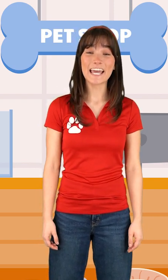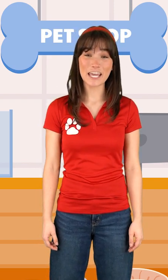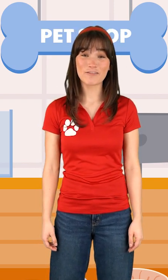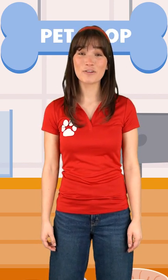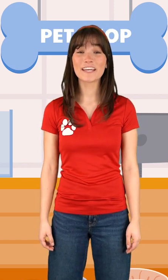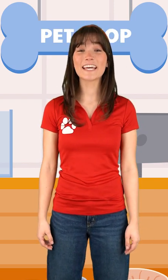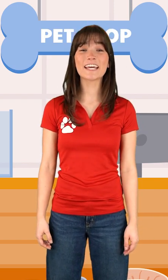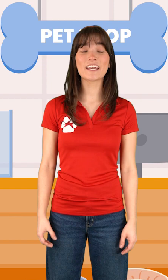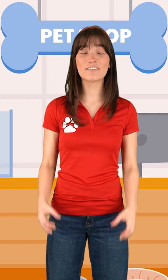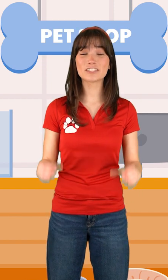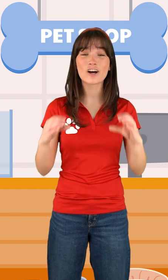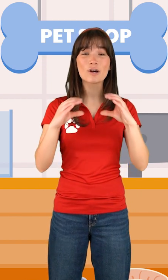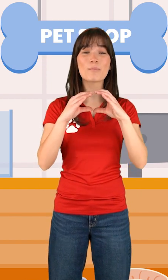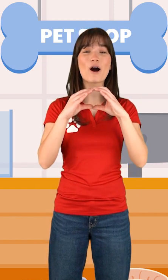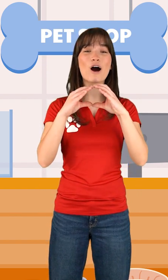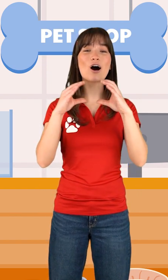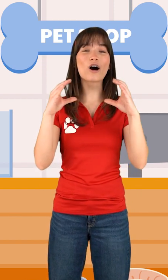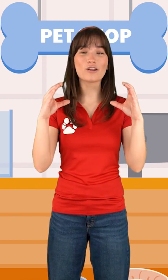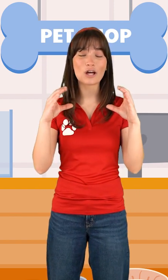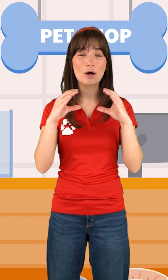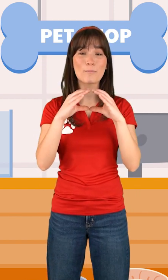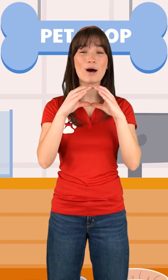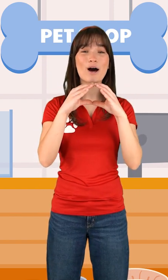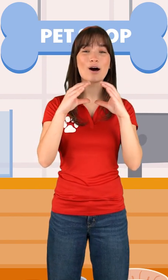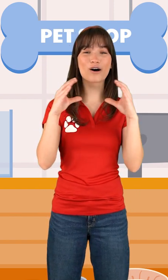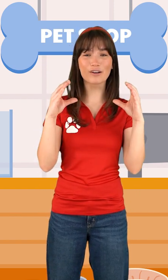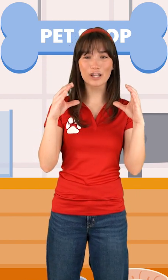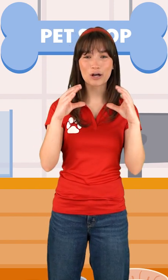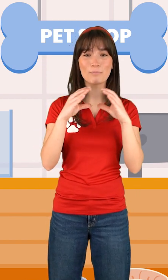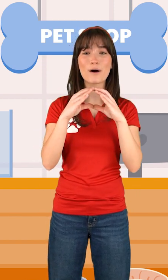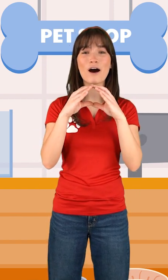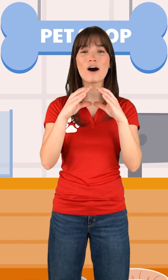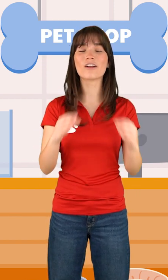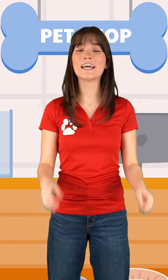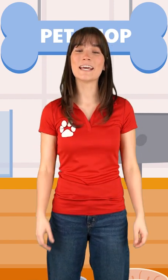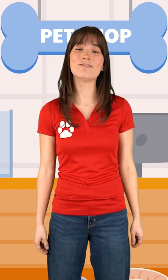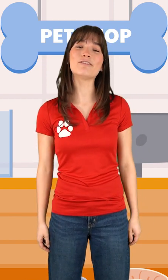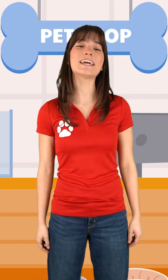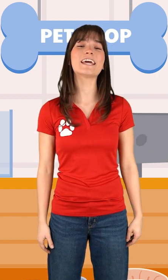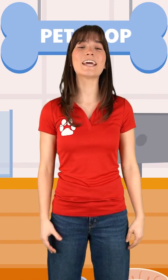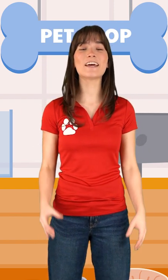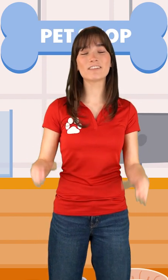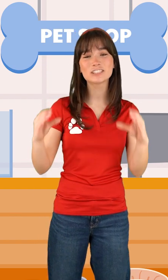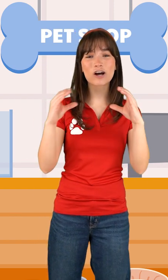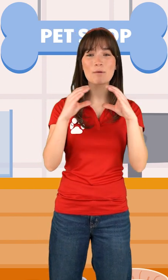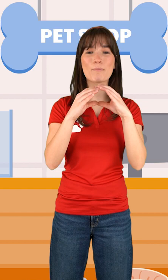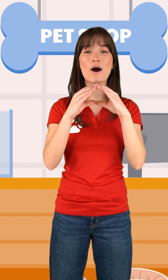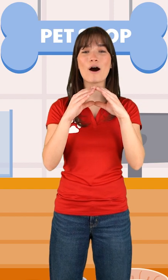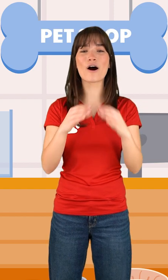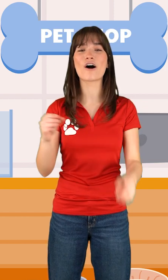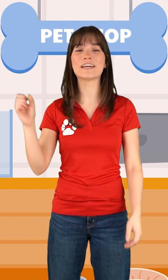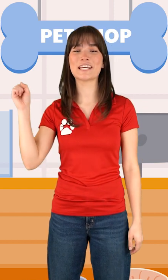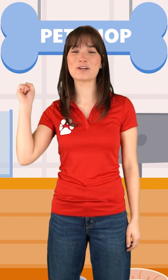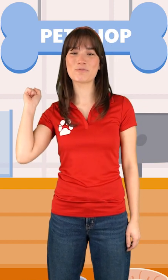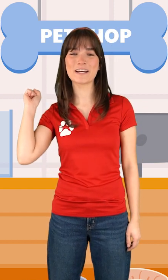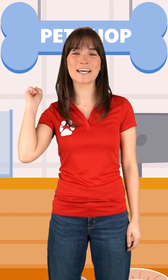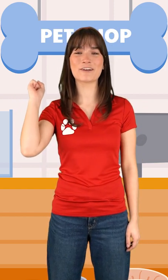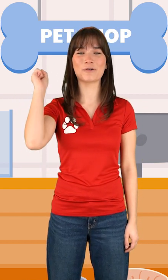If you give a dog a ball, a ball, a ball. If you give a dog a ball, he will